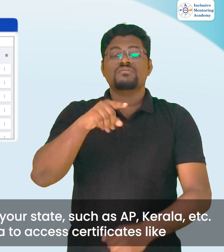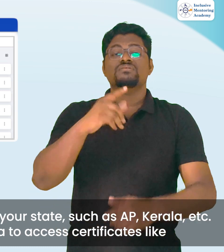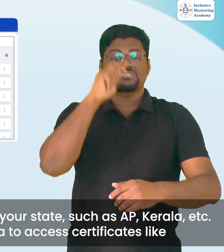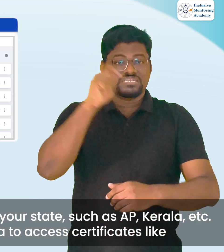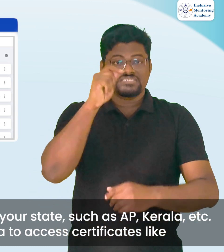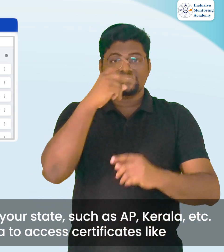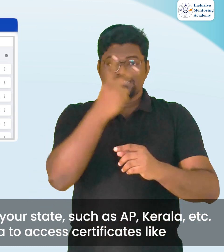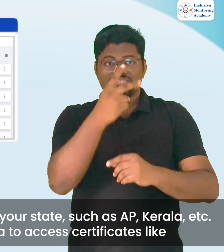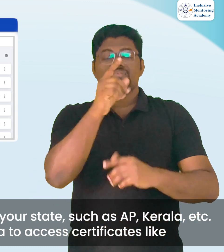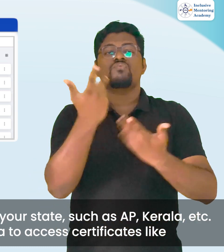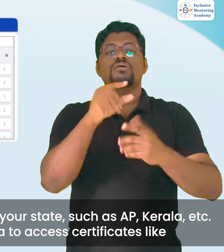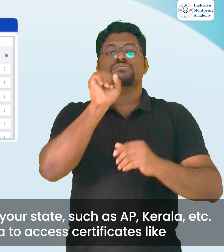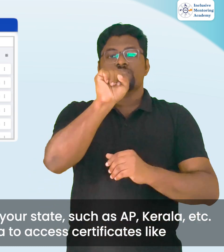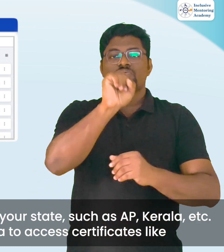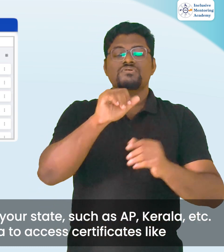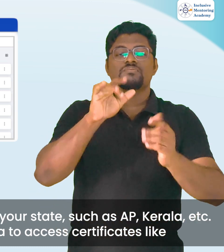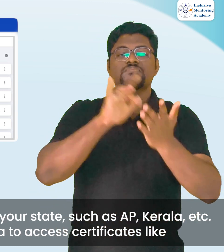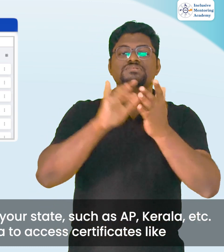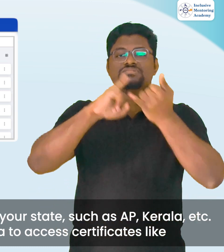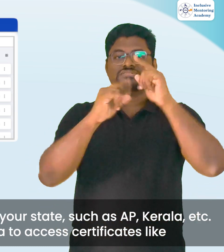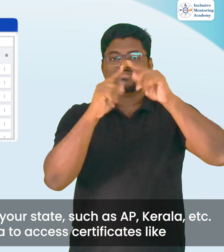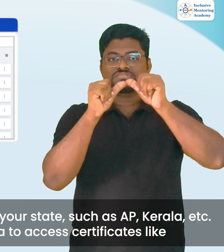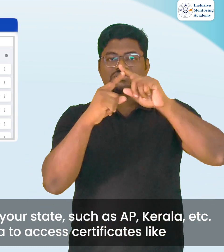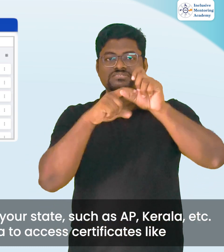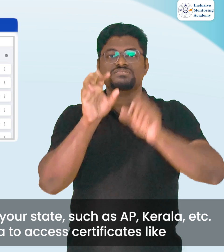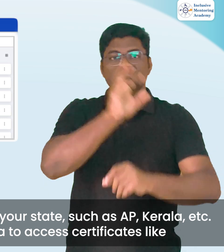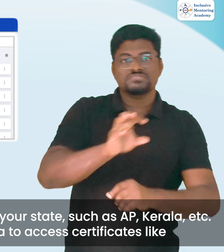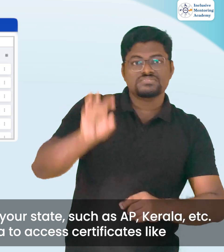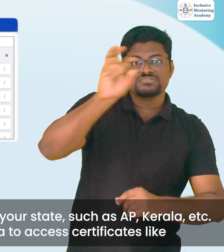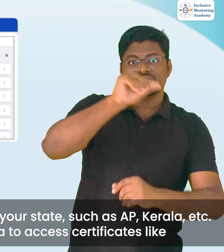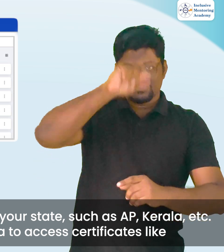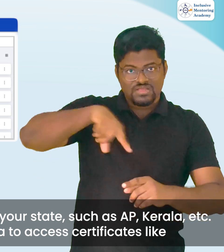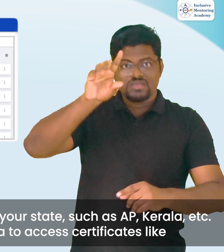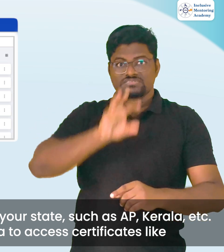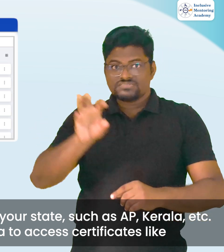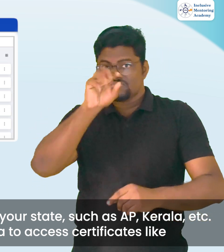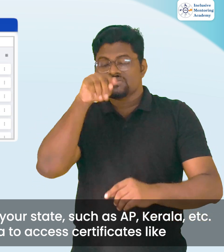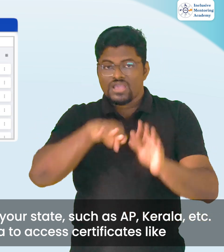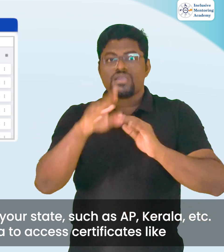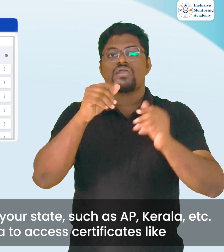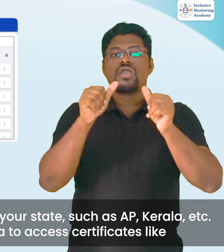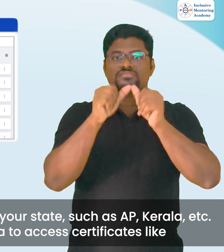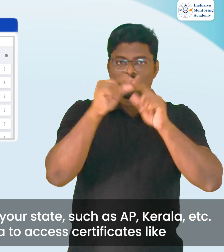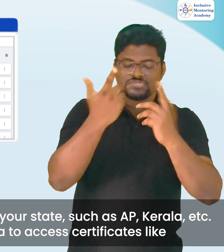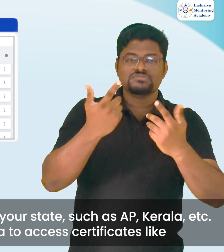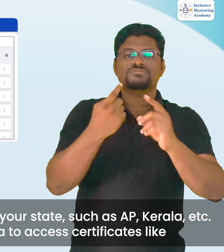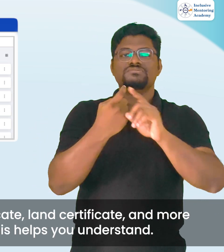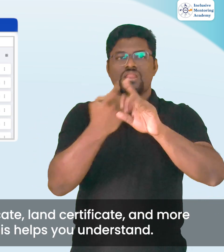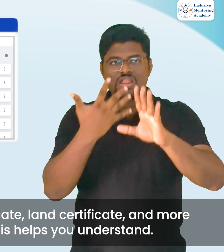Look at the search documents for your state, such as Andhra Pradesh, Kerala, etc. Choose and click on Kerala to access certificates like the